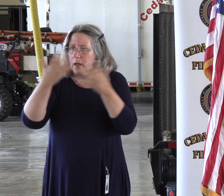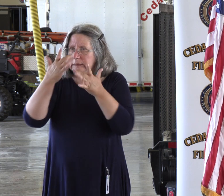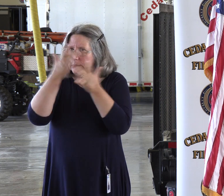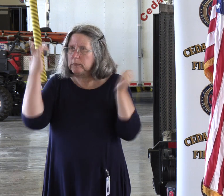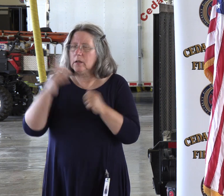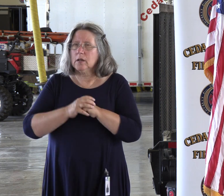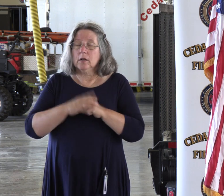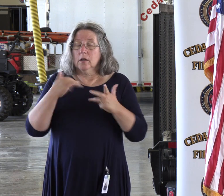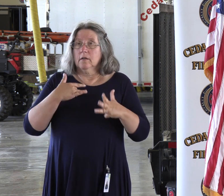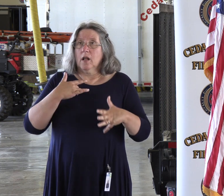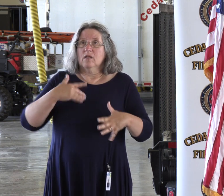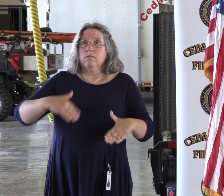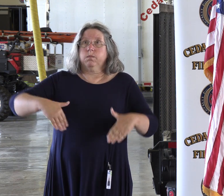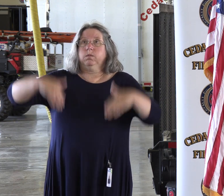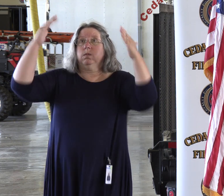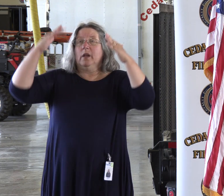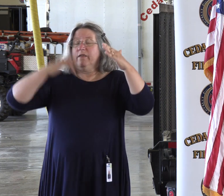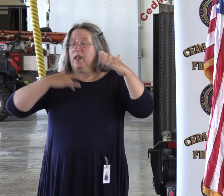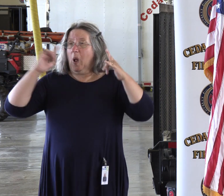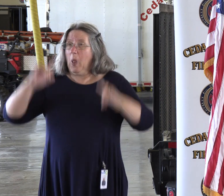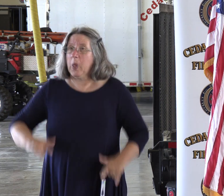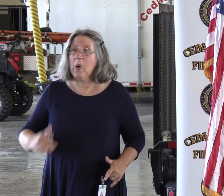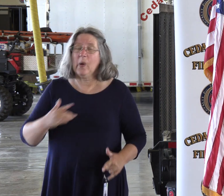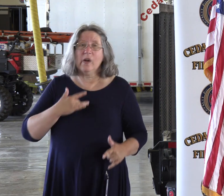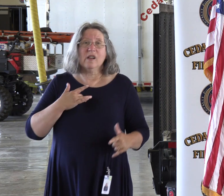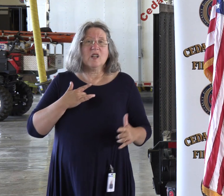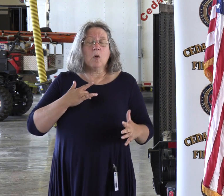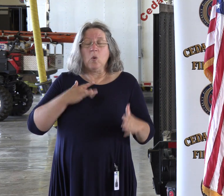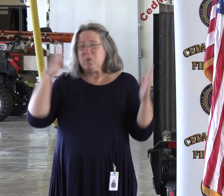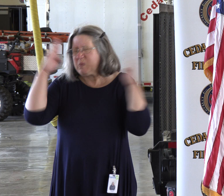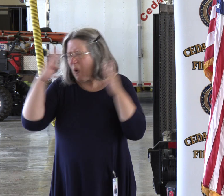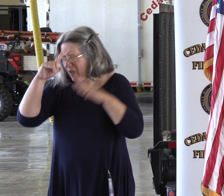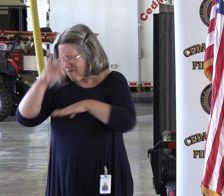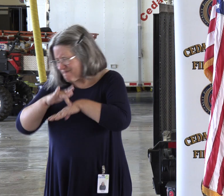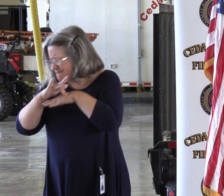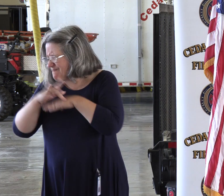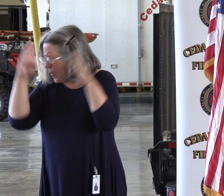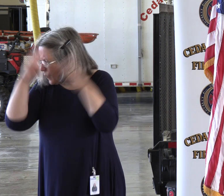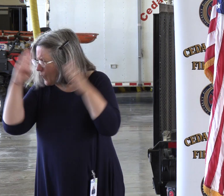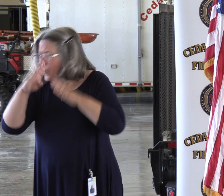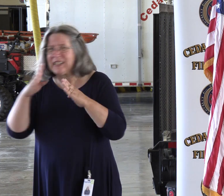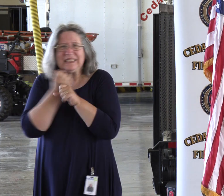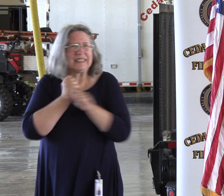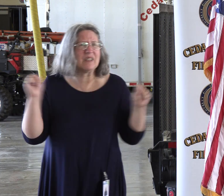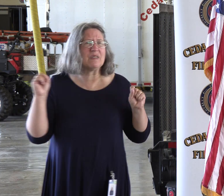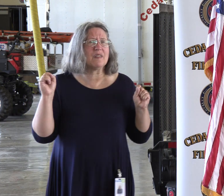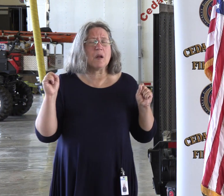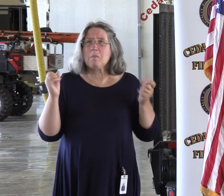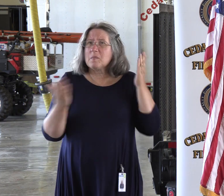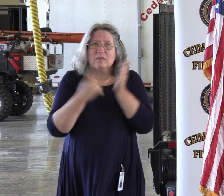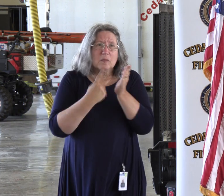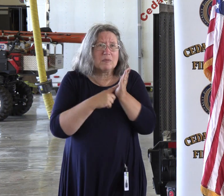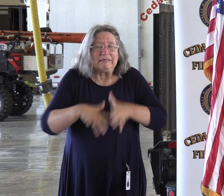feeling high, feeling low, having high anxiety, excessive worry about their safety. They may have outbursts of